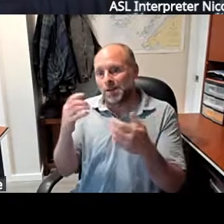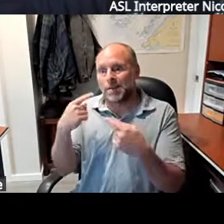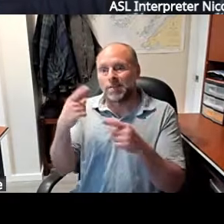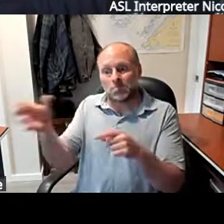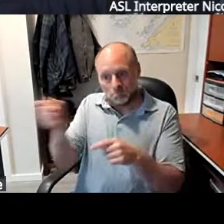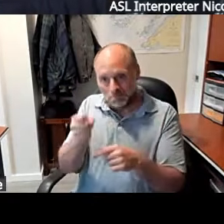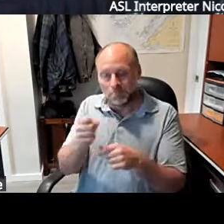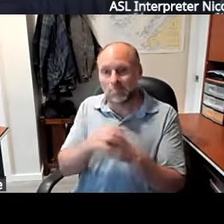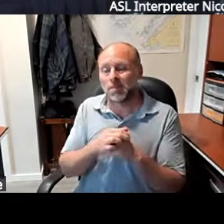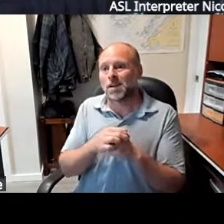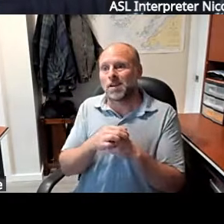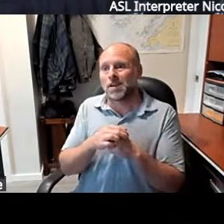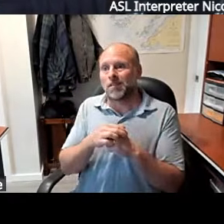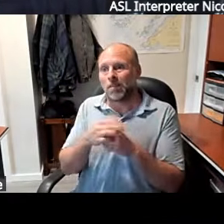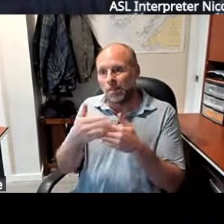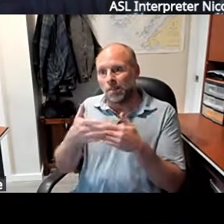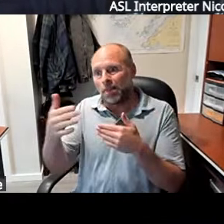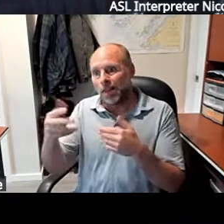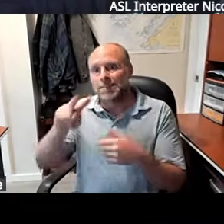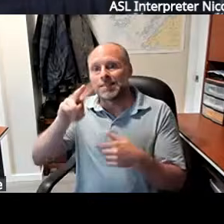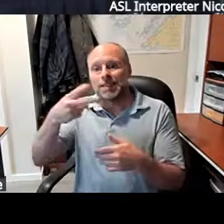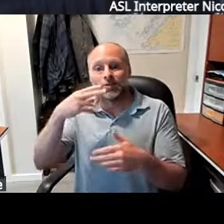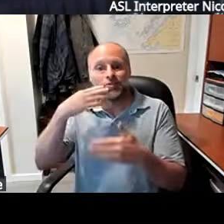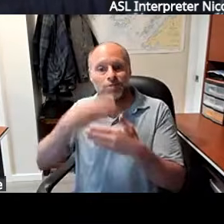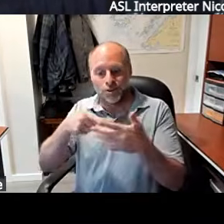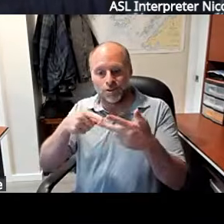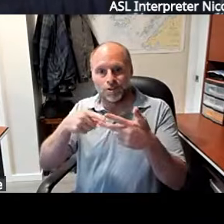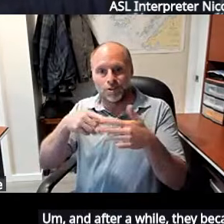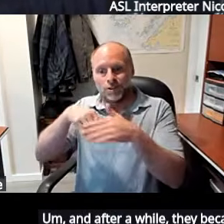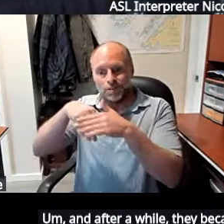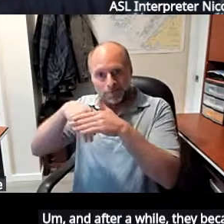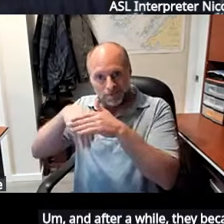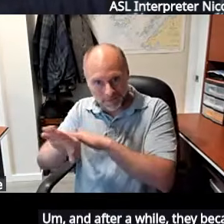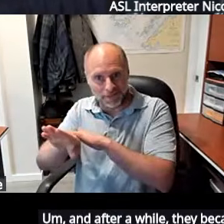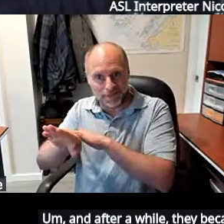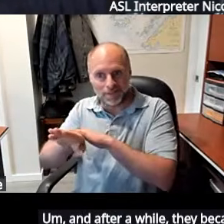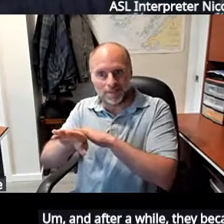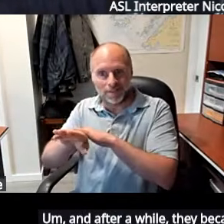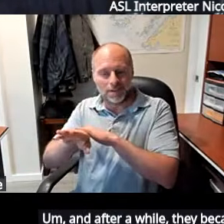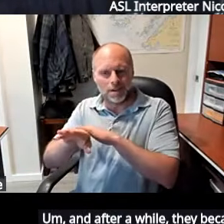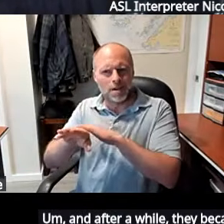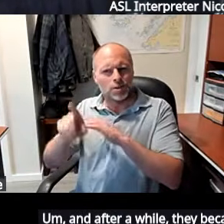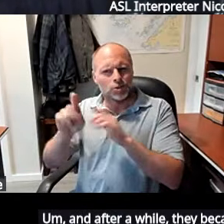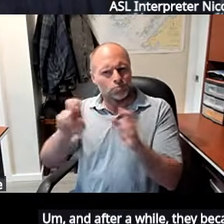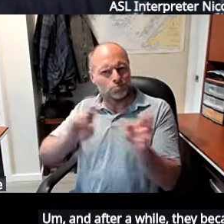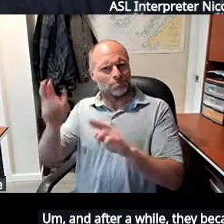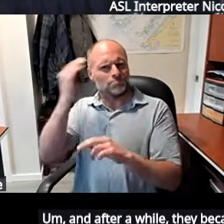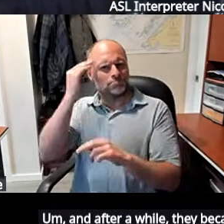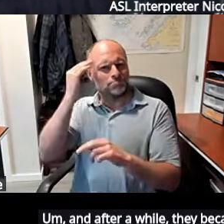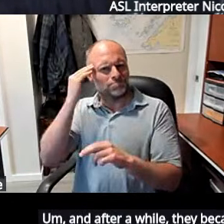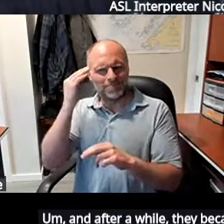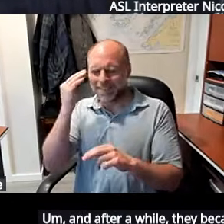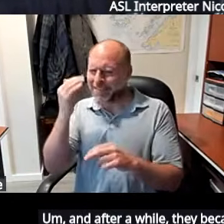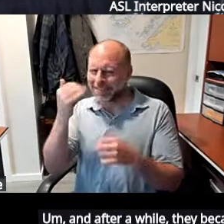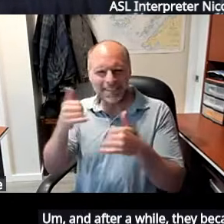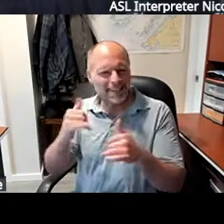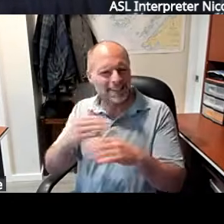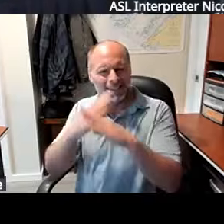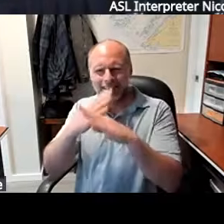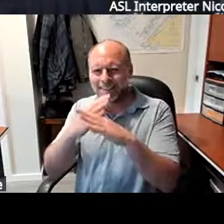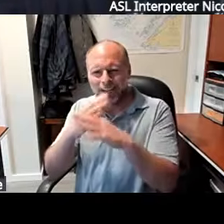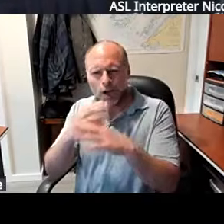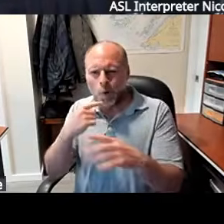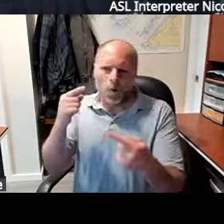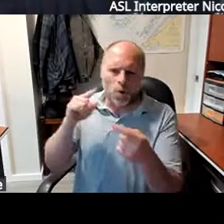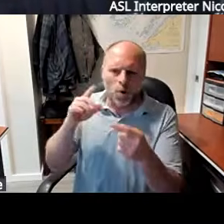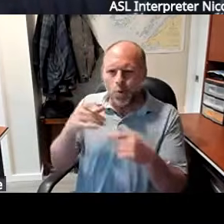And after a while, they became clear about the interpreter role and all of that eventually. And they hired a second interpreter. And a few years later,